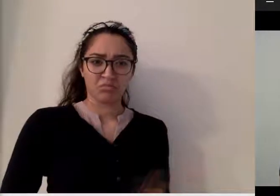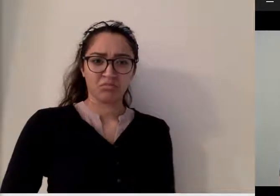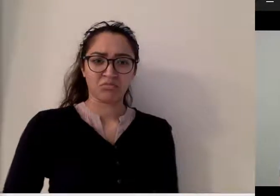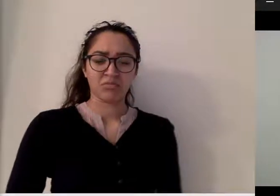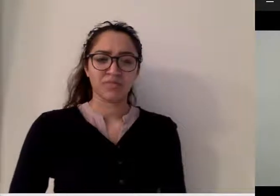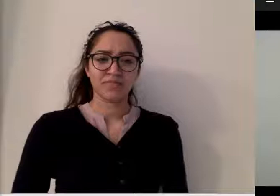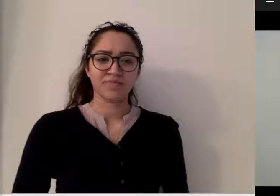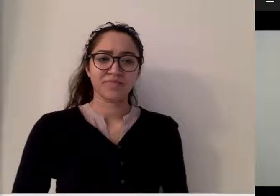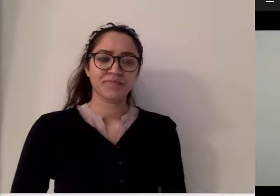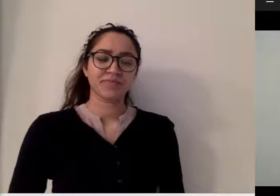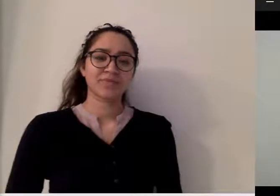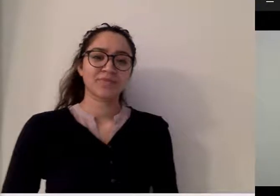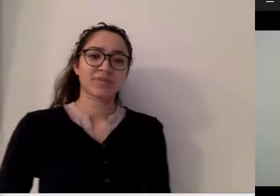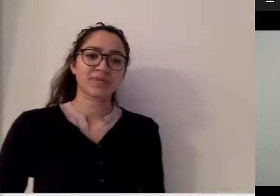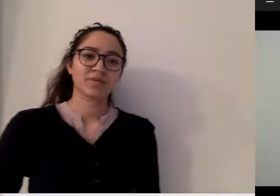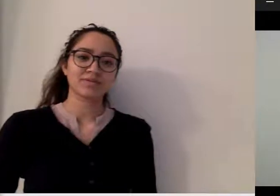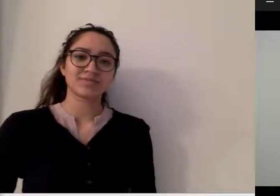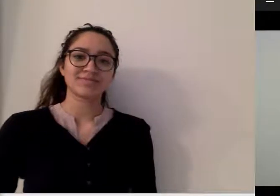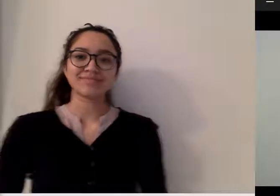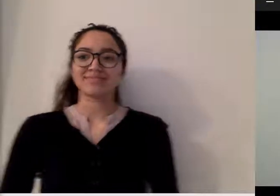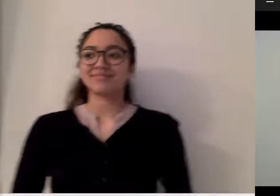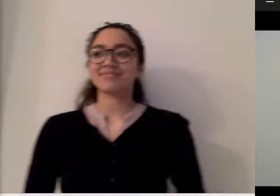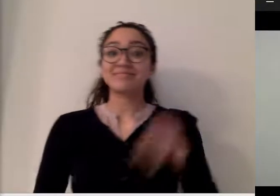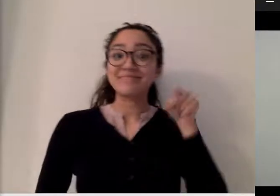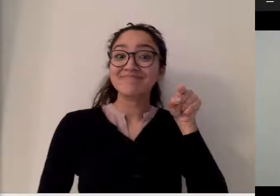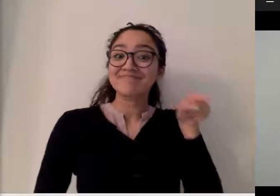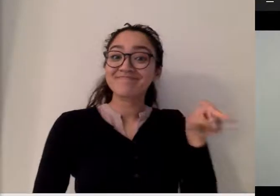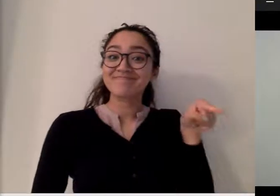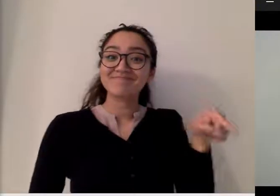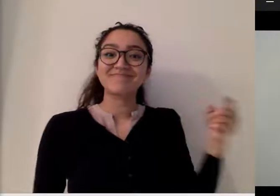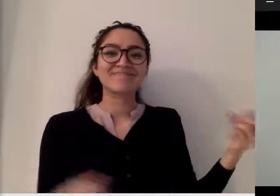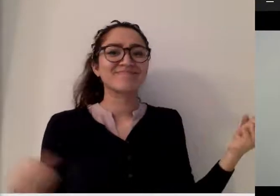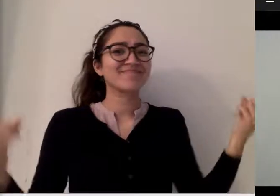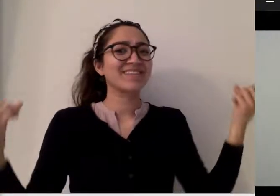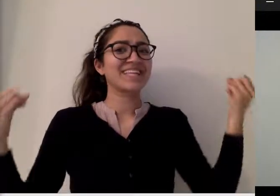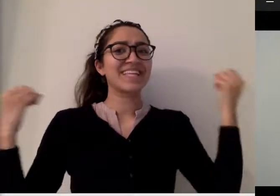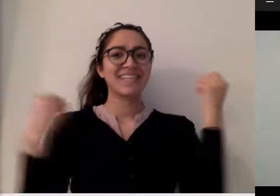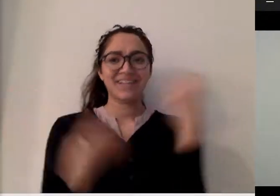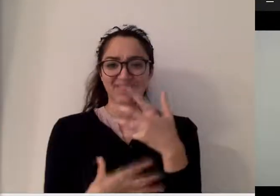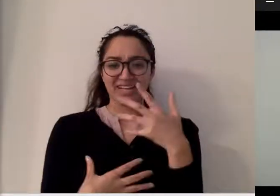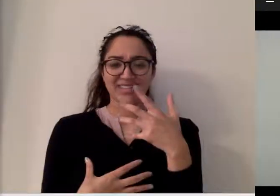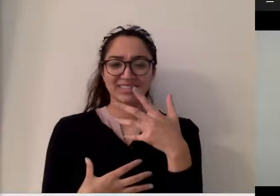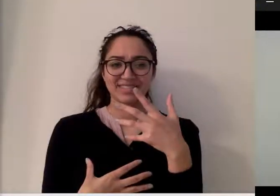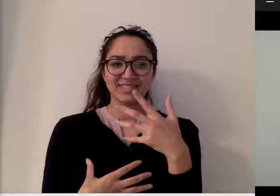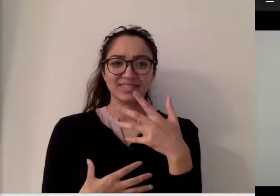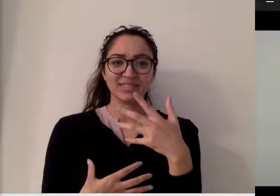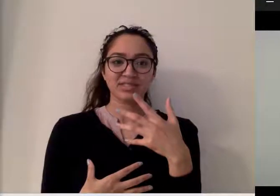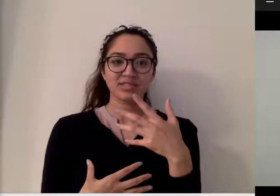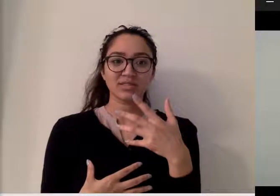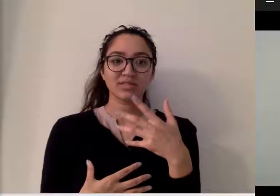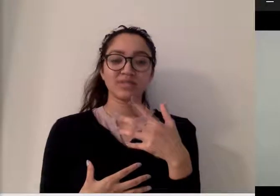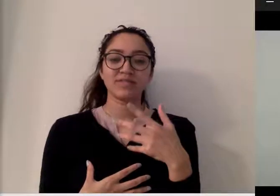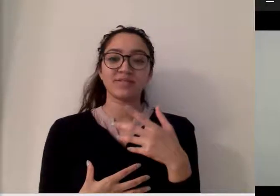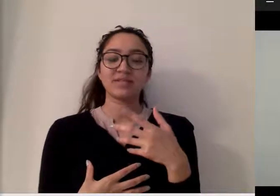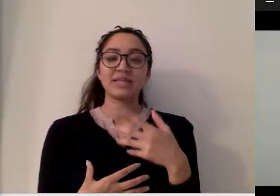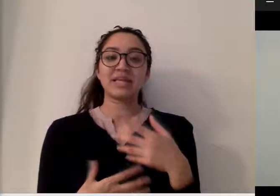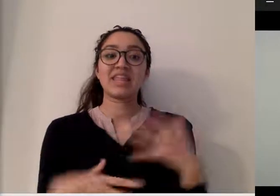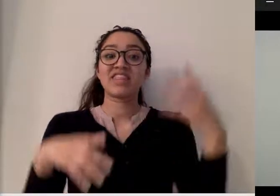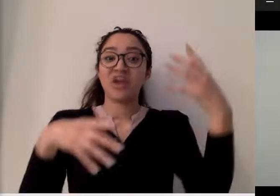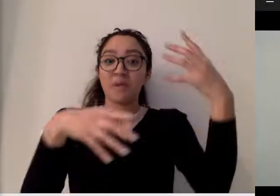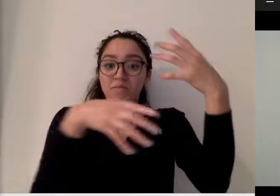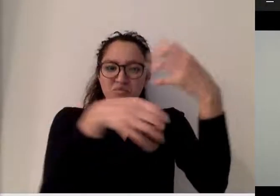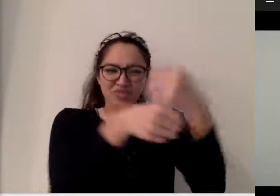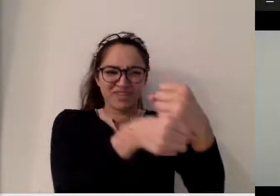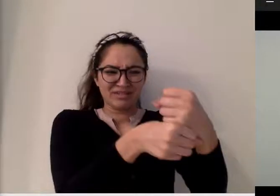Yeah, they're terrified, and this is a good fear, they're terrified that they're going to forget what that's